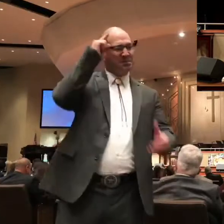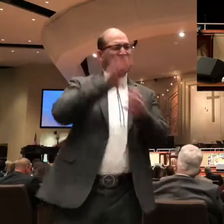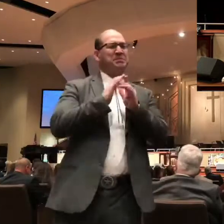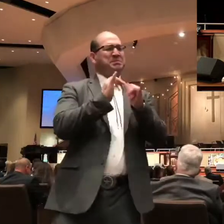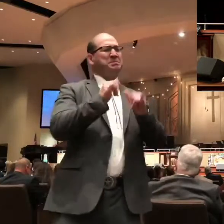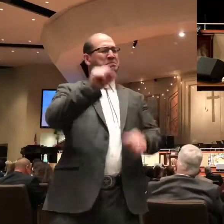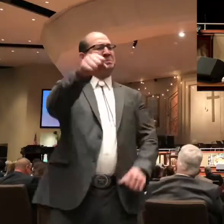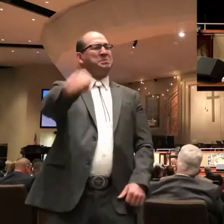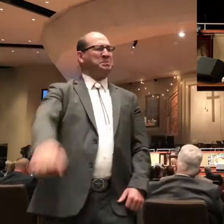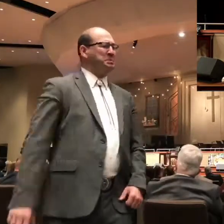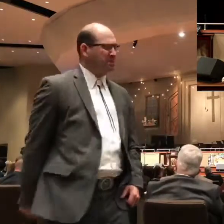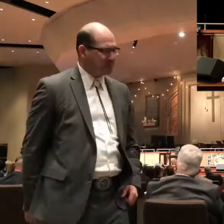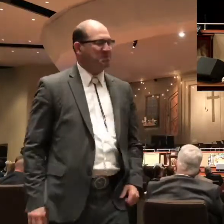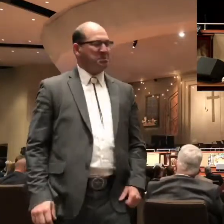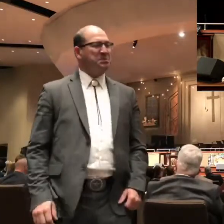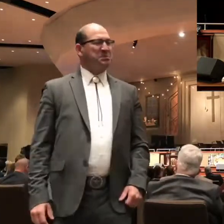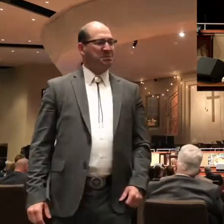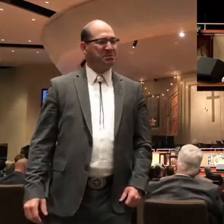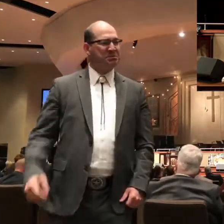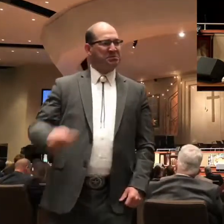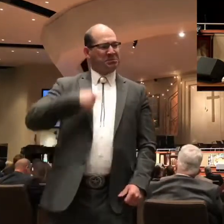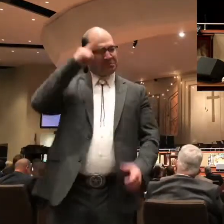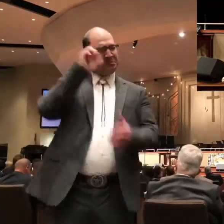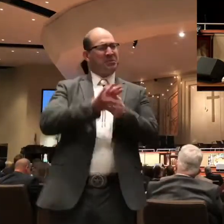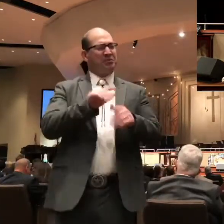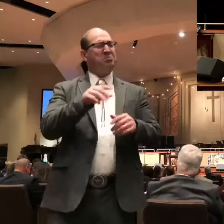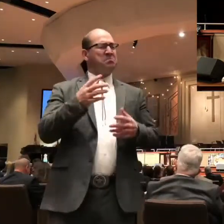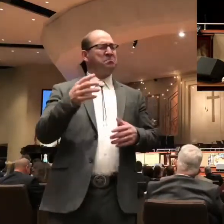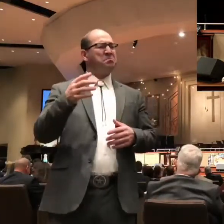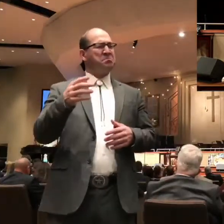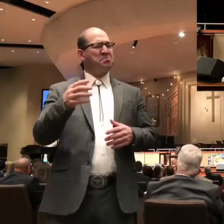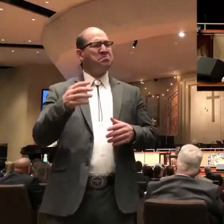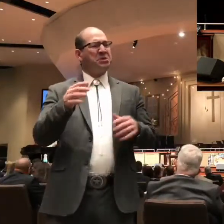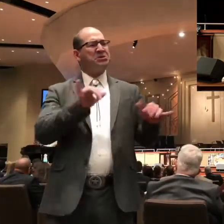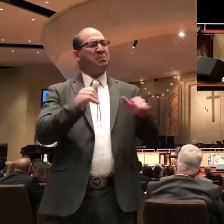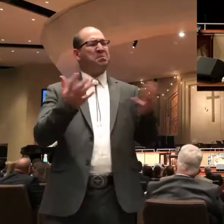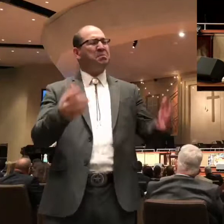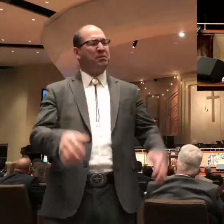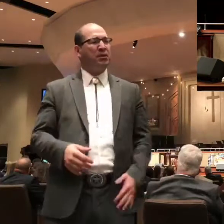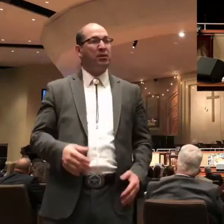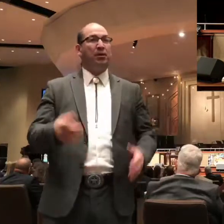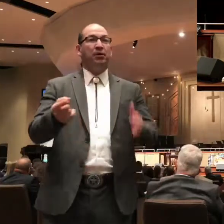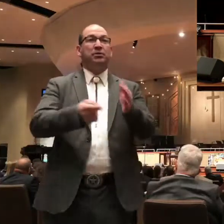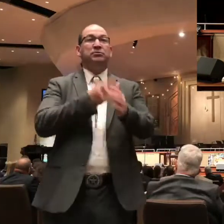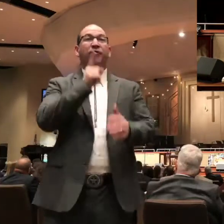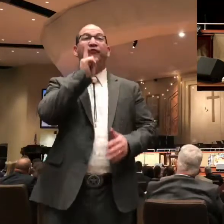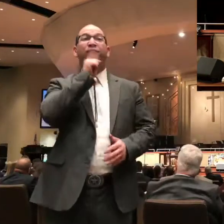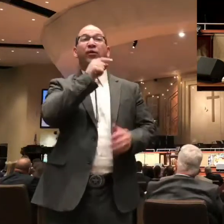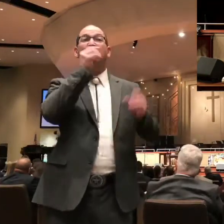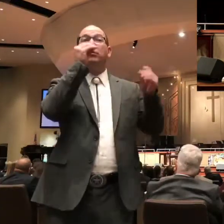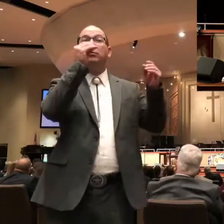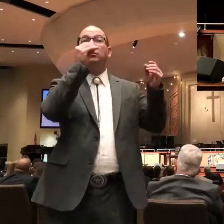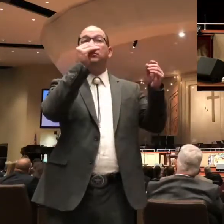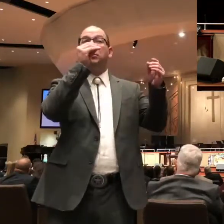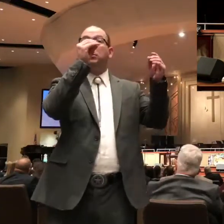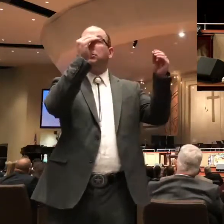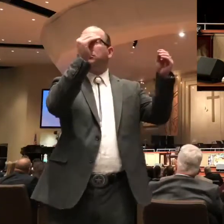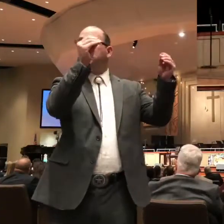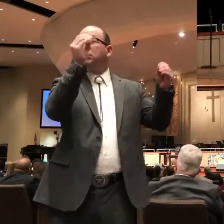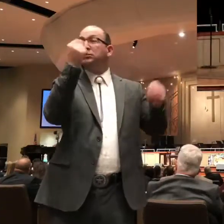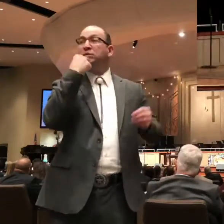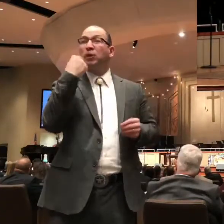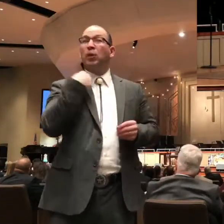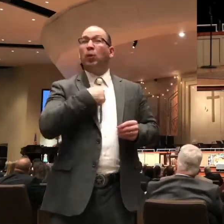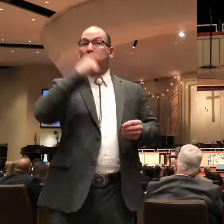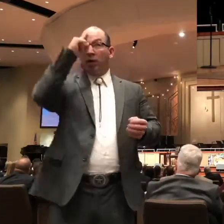church believes, acting like they believe just like they do. It's curious to me sometimes to hear the cult say, oh, we believe in Jesus, when they believe